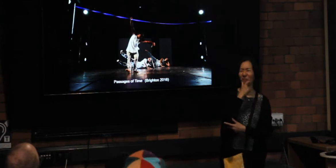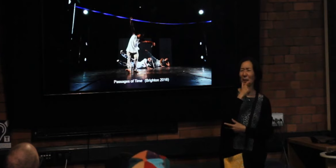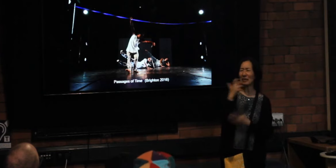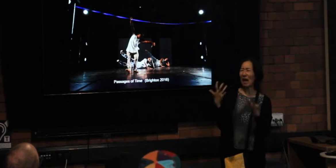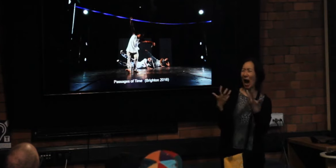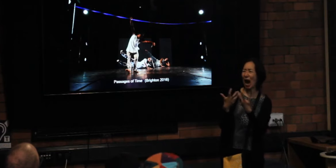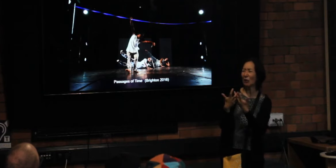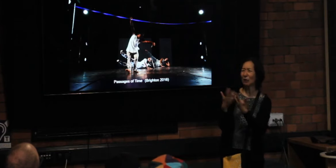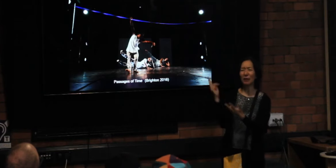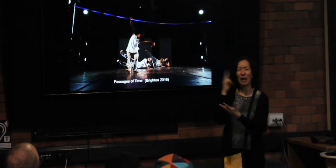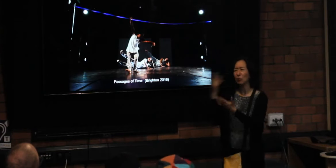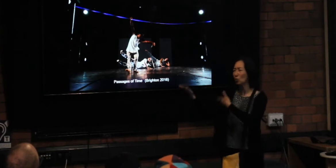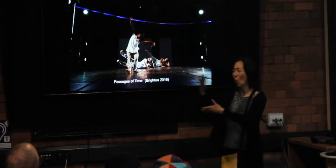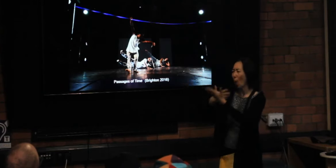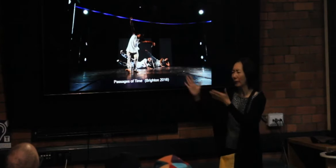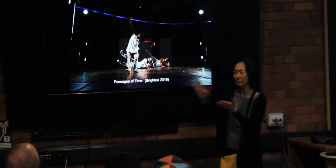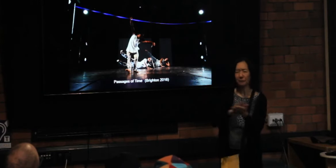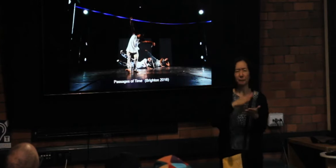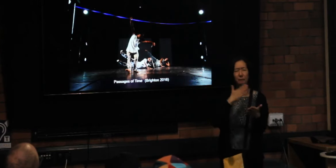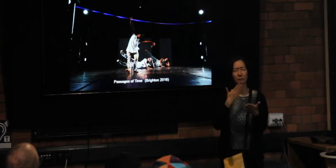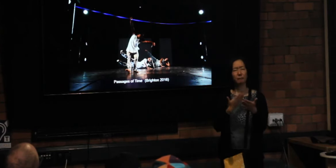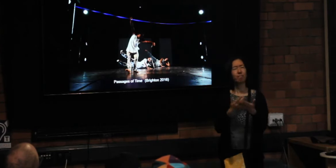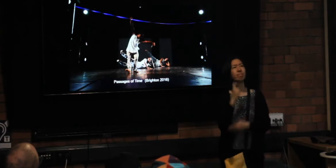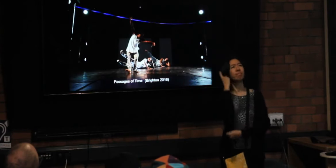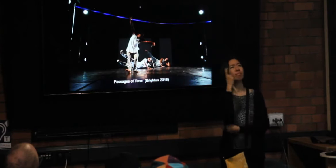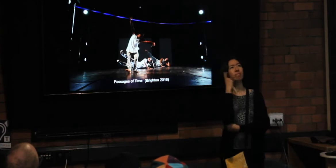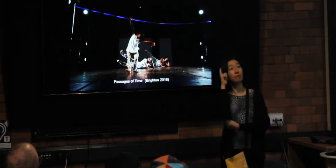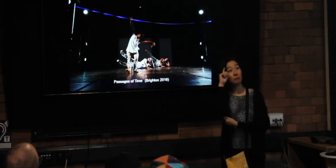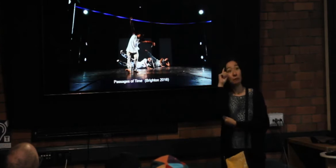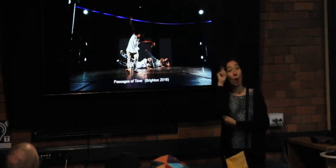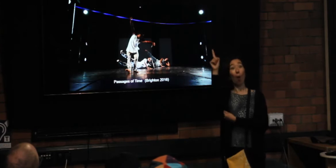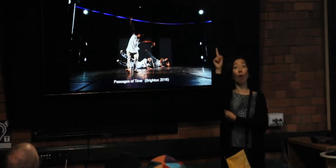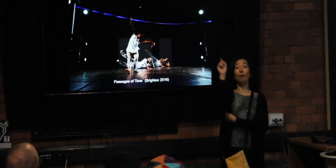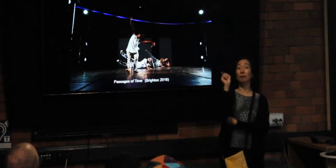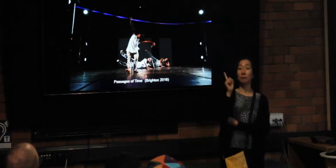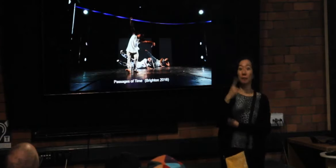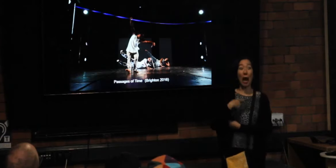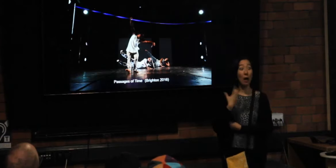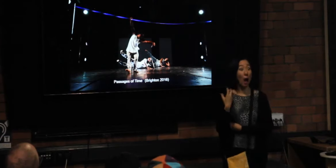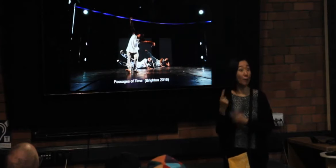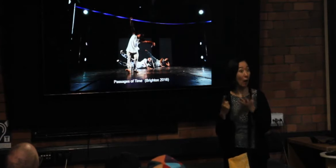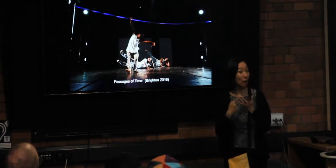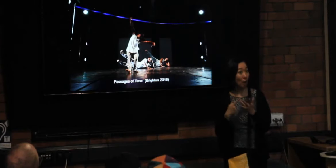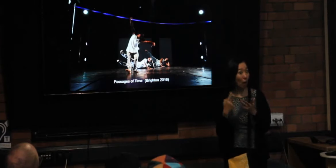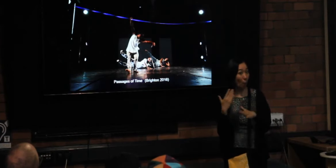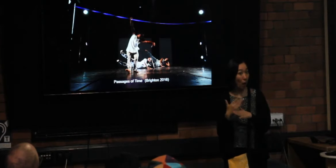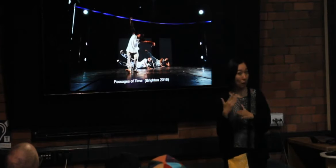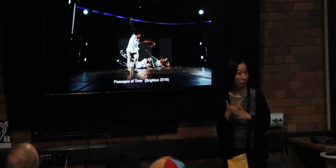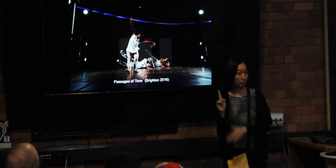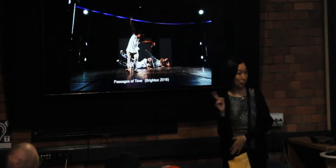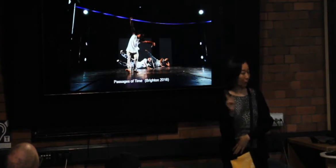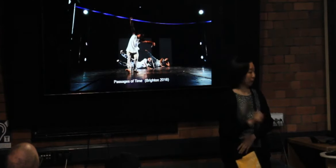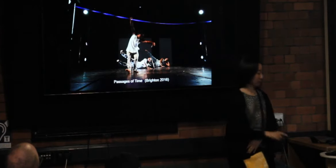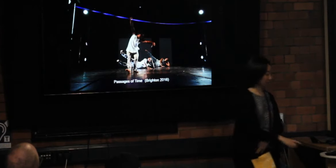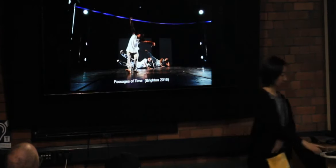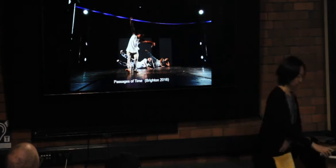at notions of movement and how these stories could be translated more visually. So